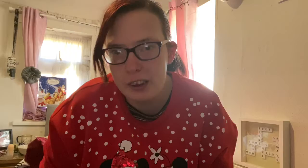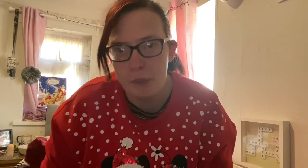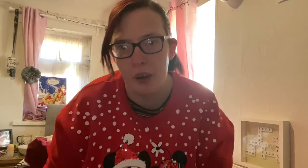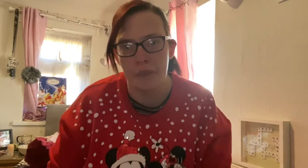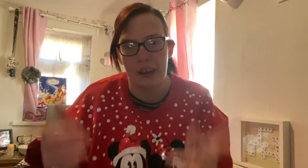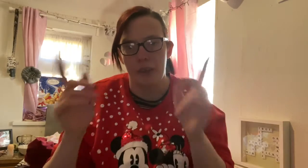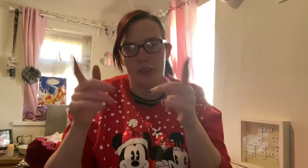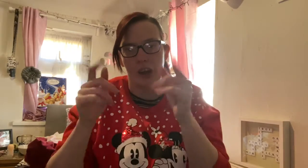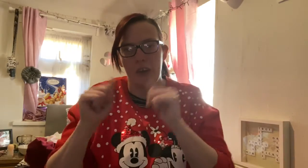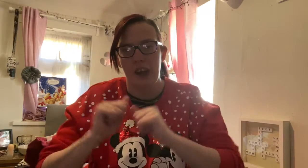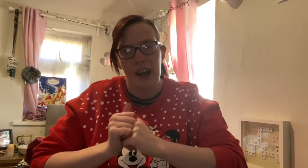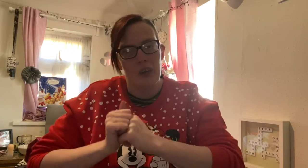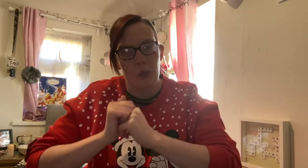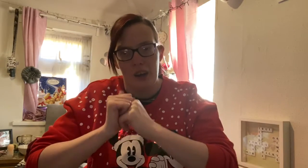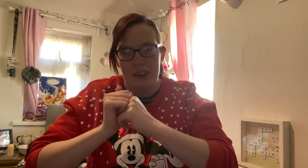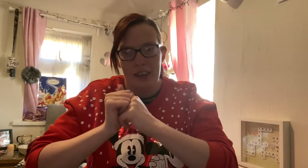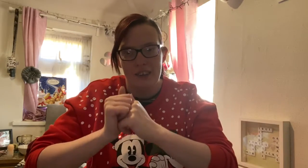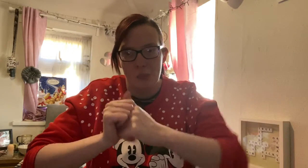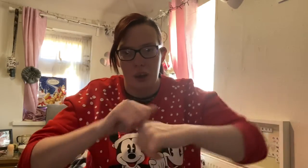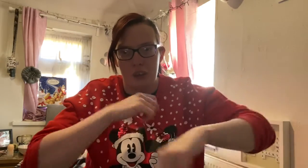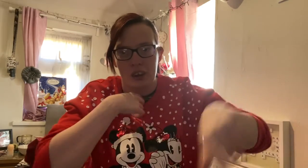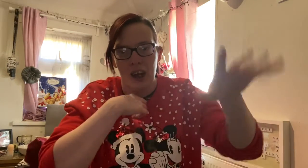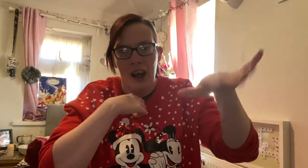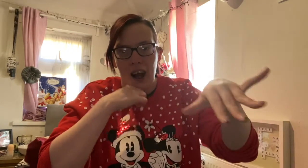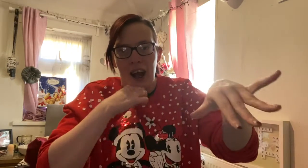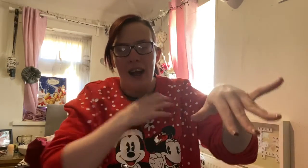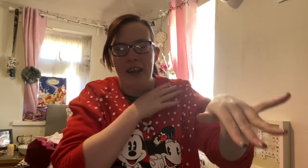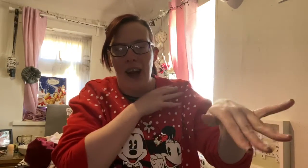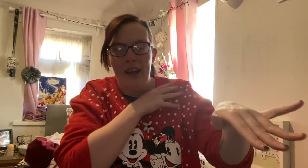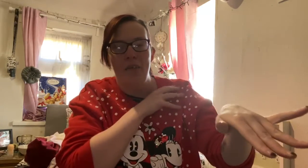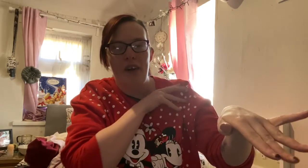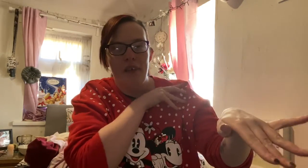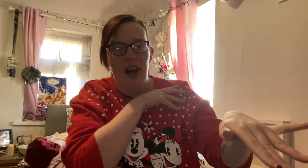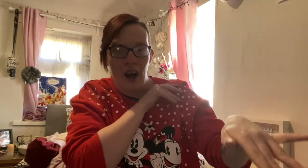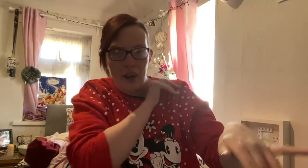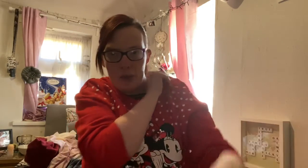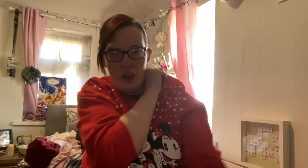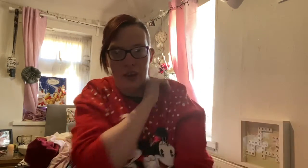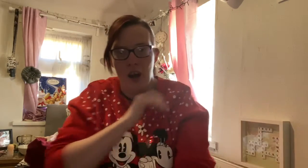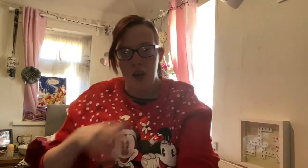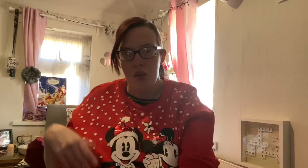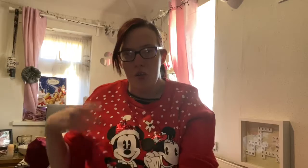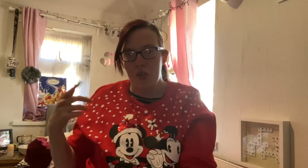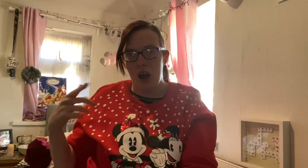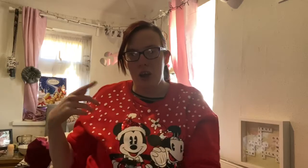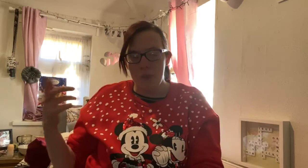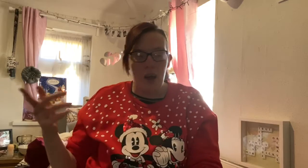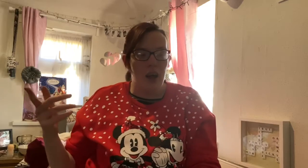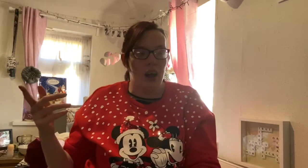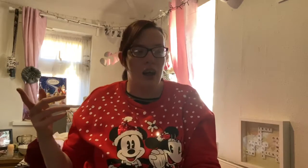bell, because it will tell you guys when I tend to post. And at the moment I am doing